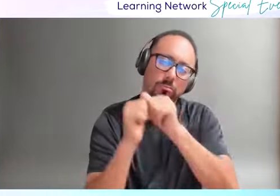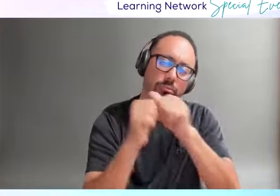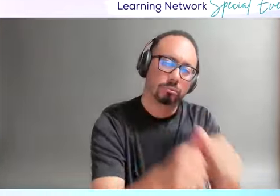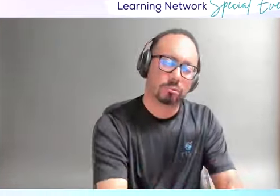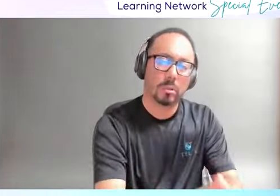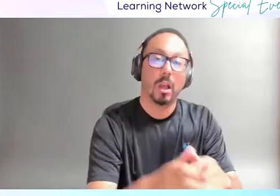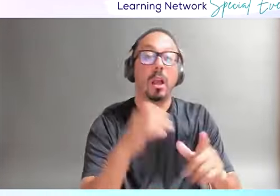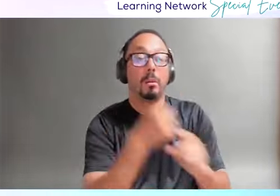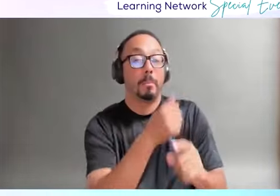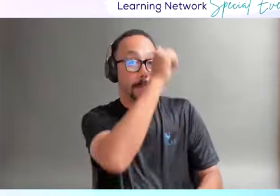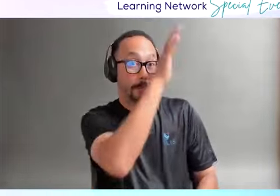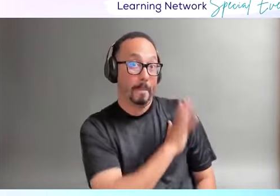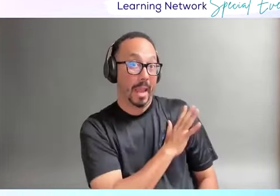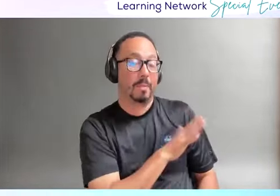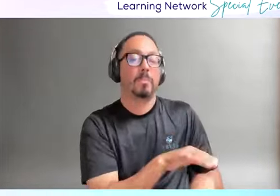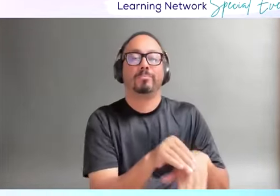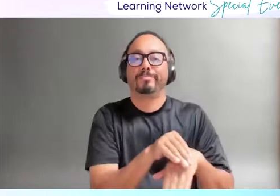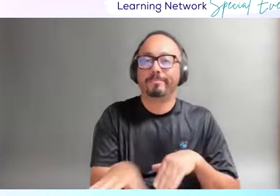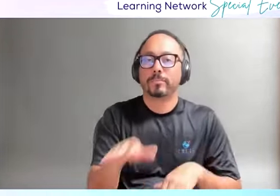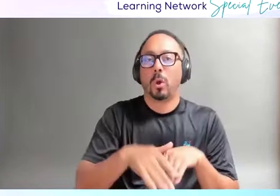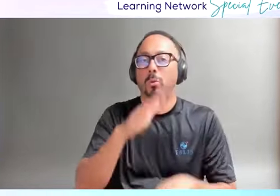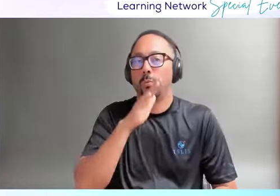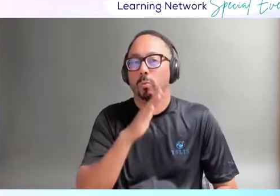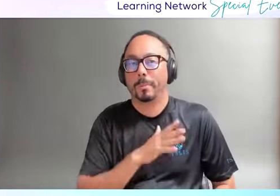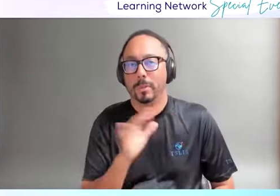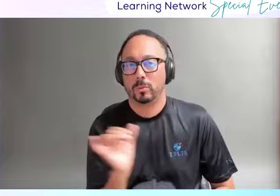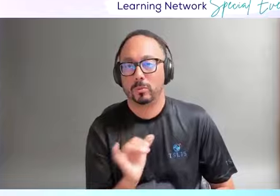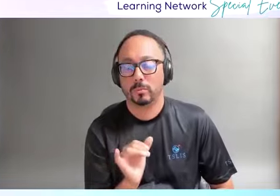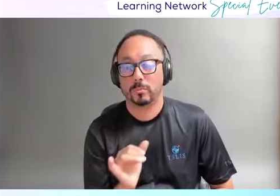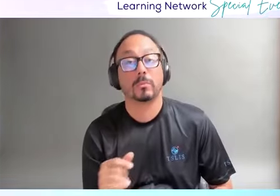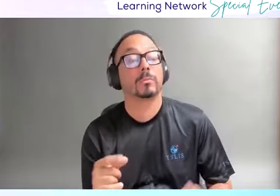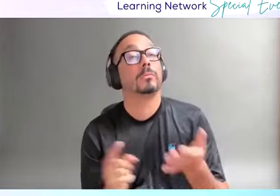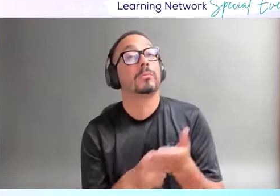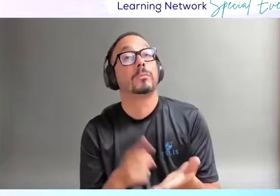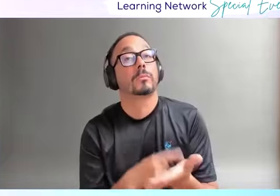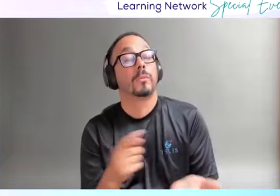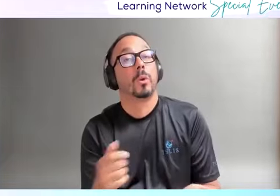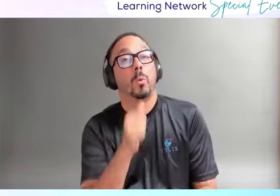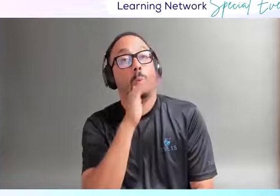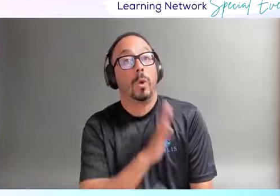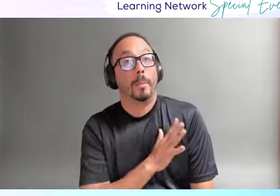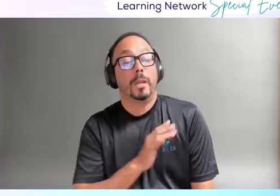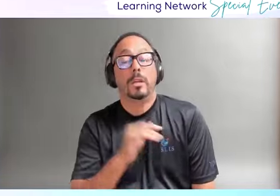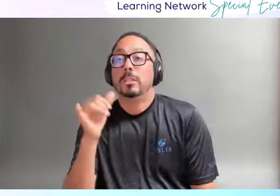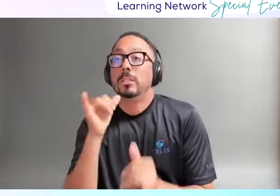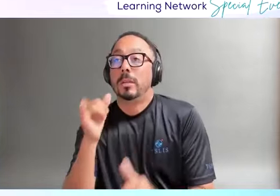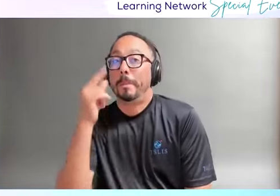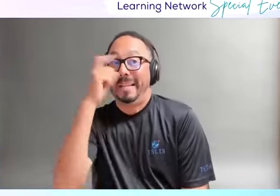men, but on women. And at the same time, women may be drinking to alleviate stress in those ways I originally